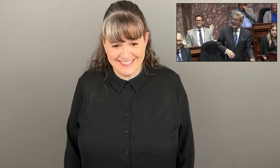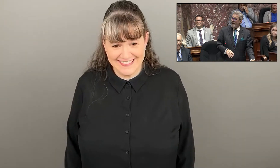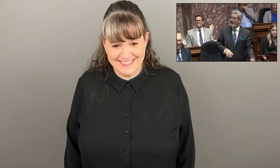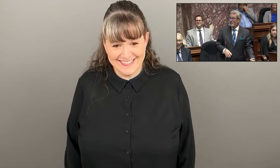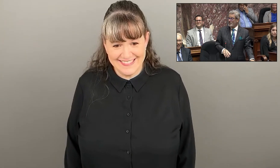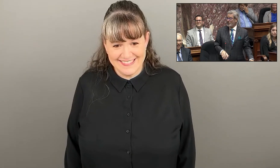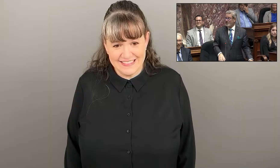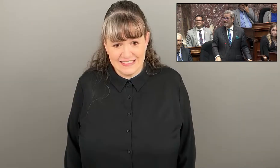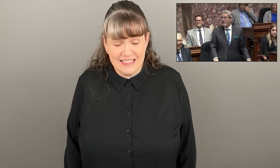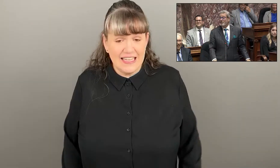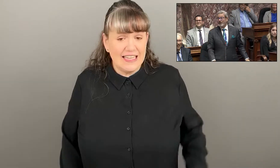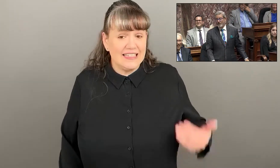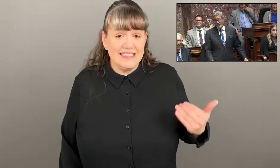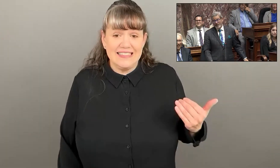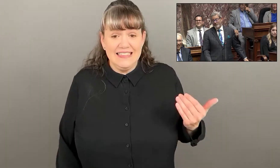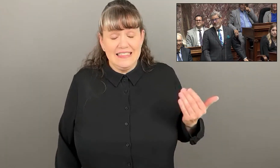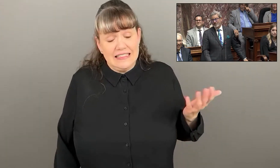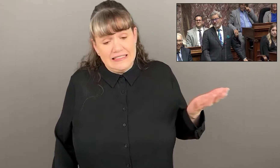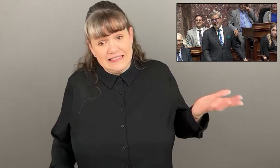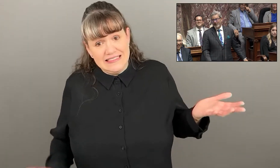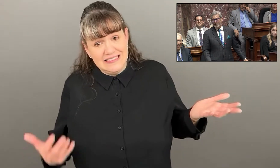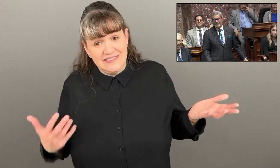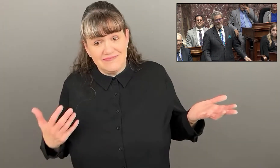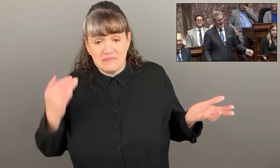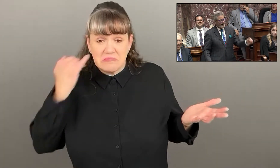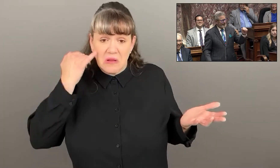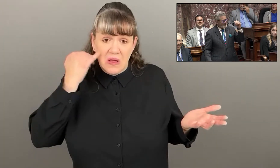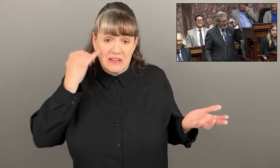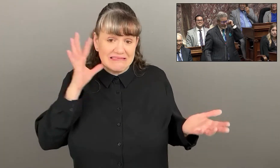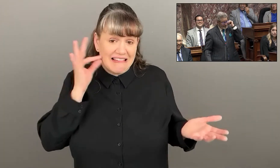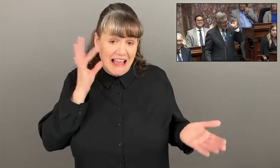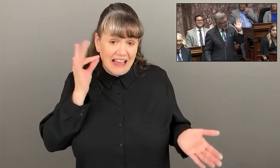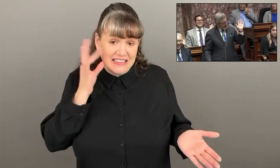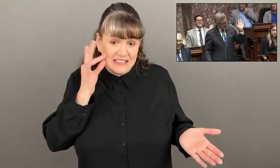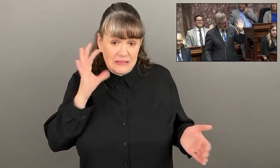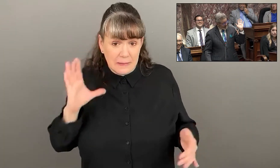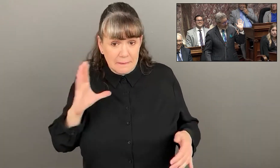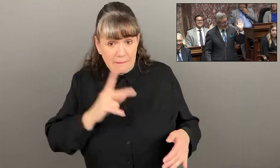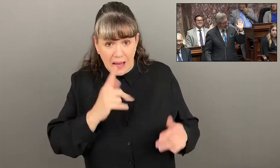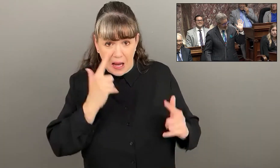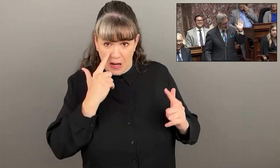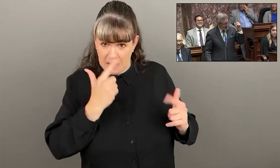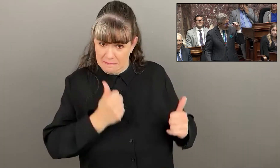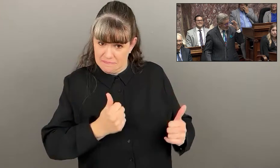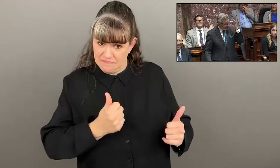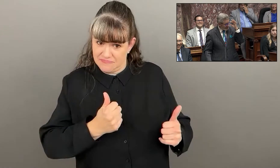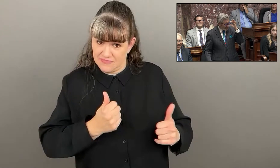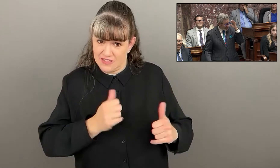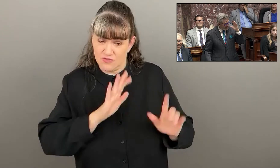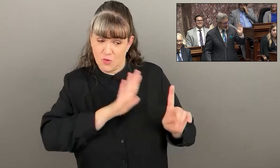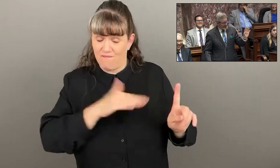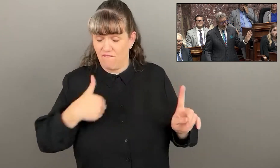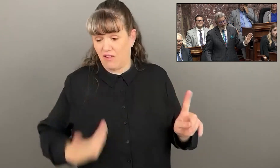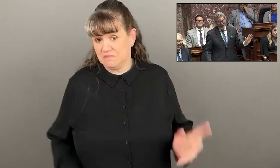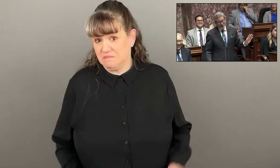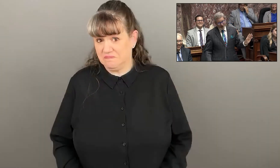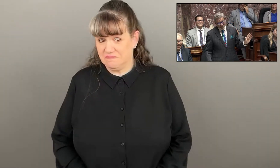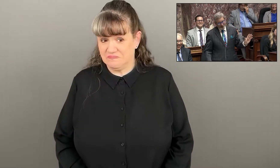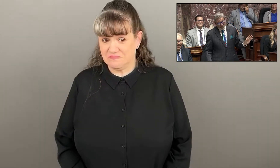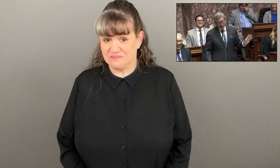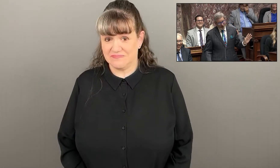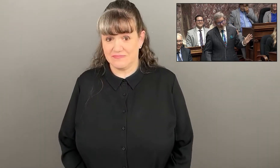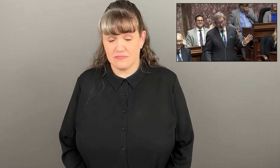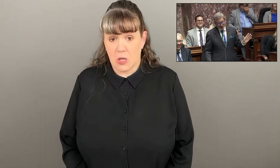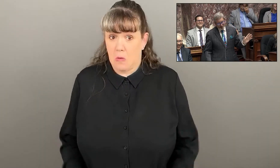Well, if the cat returns, that will be on you then, Mr. Speaker. We don't pick with the pets. The pets don't